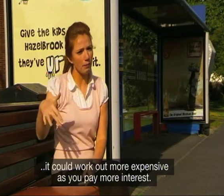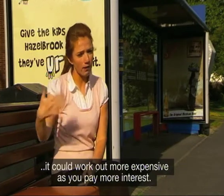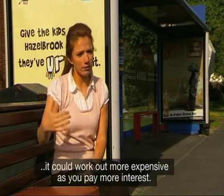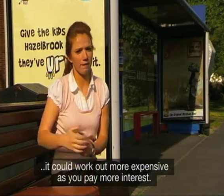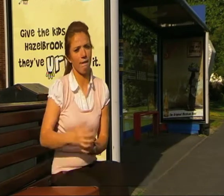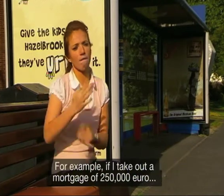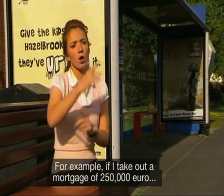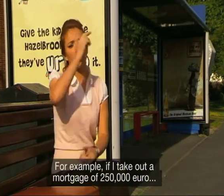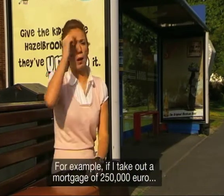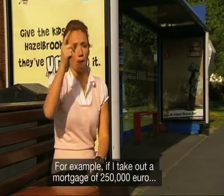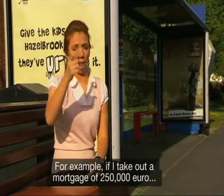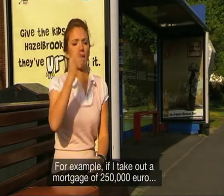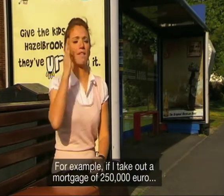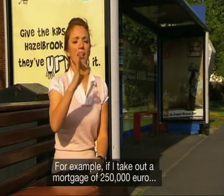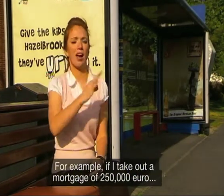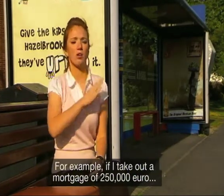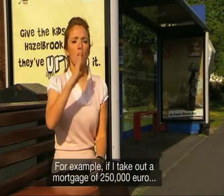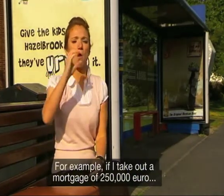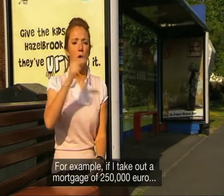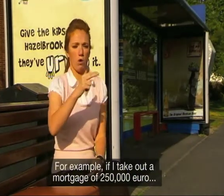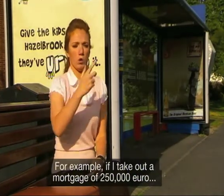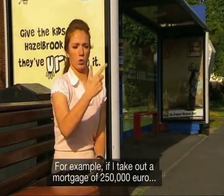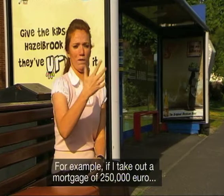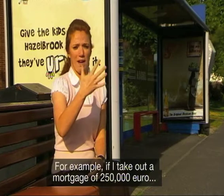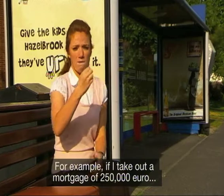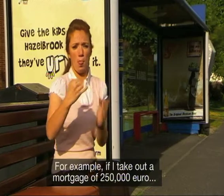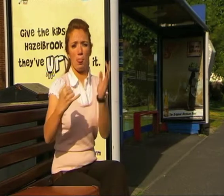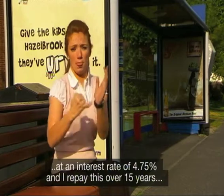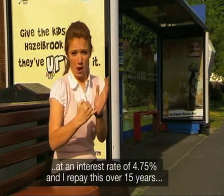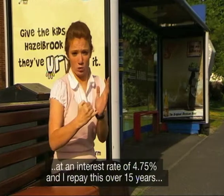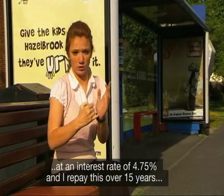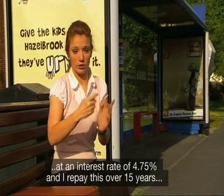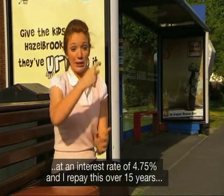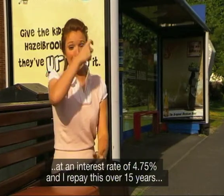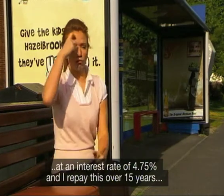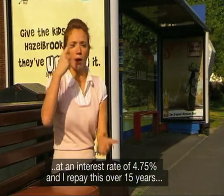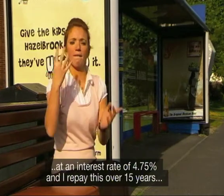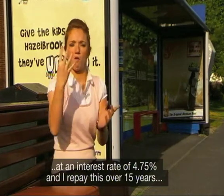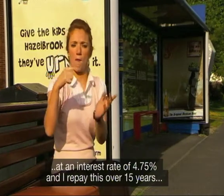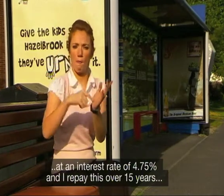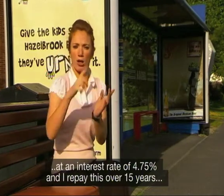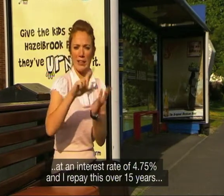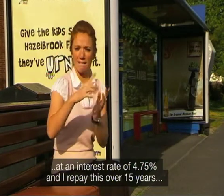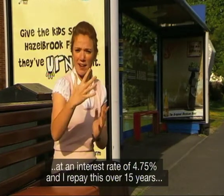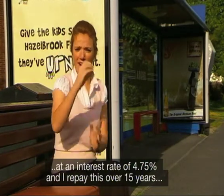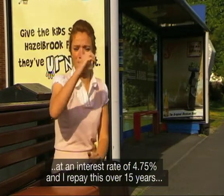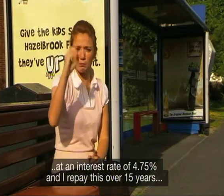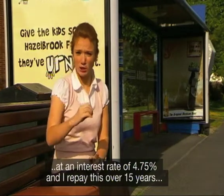For example, if I take out a mortgage of 250,000 euro at an interest rate of 4.75% and I repay this over 15